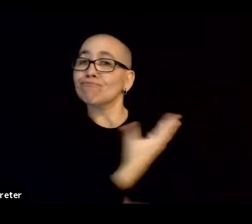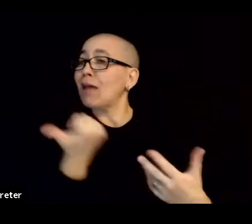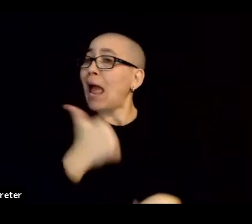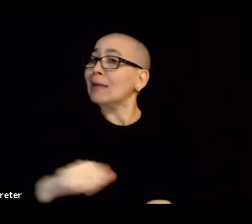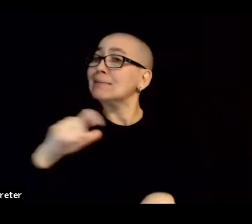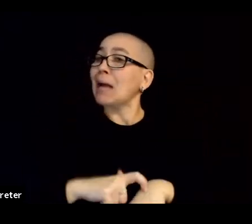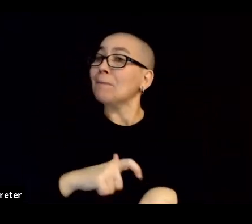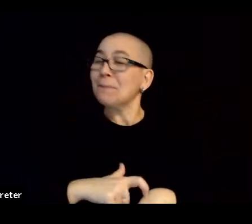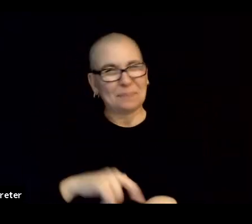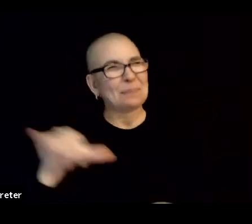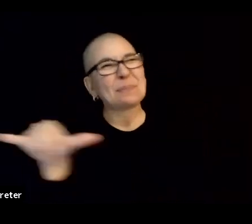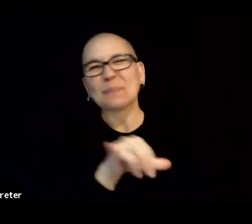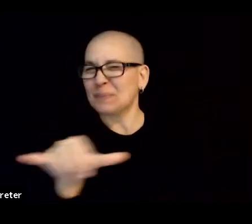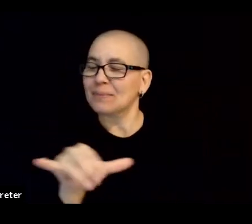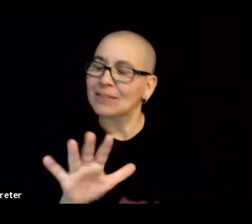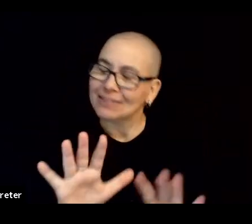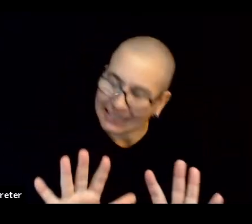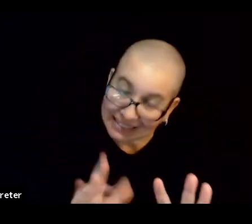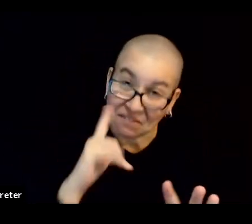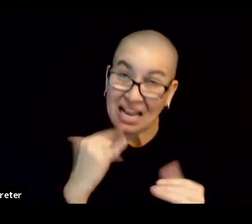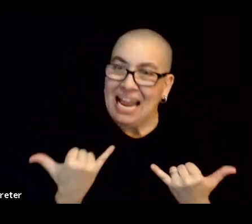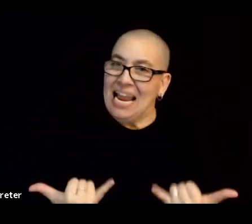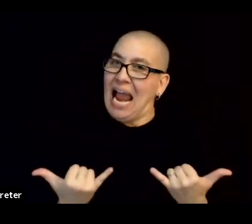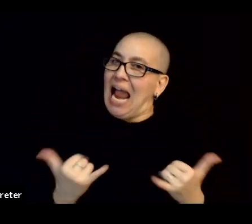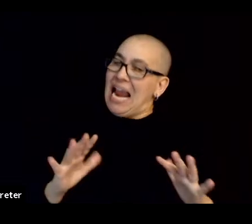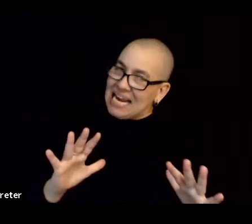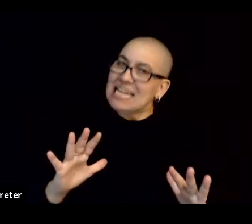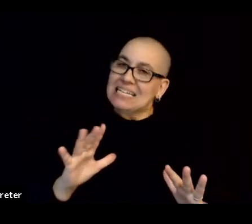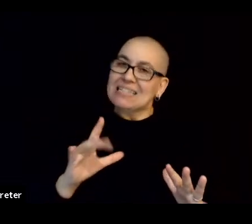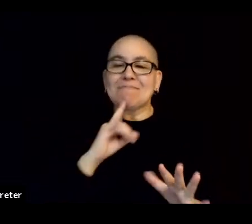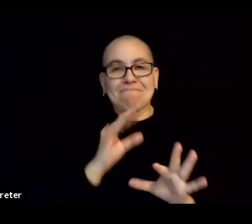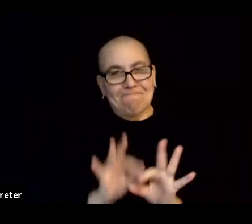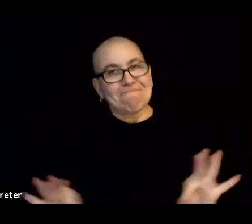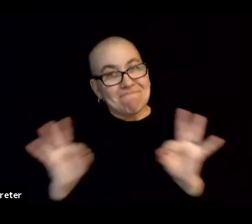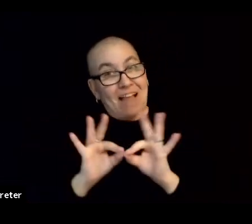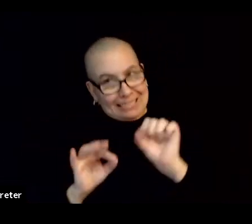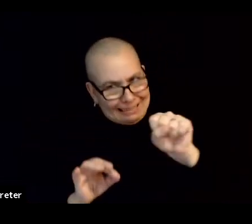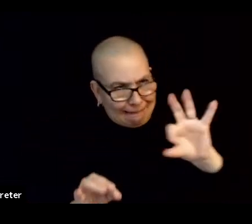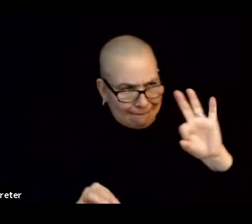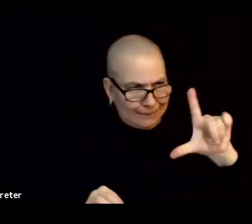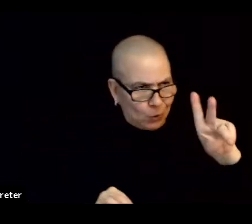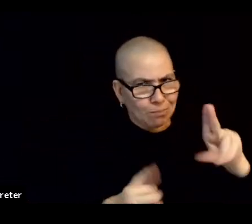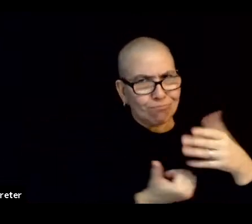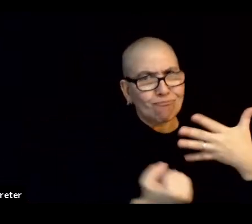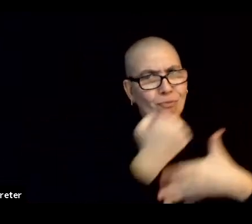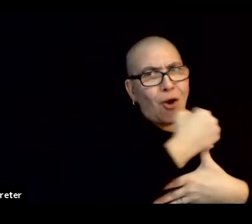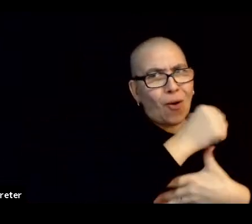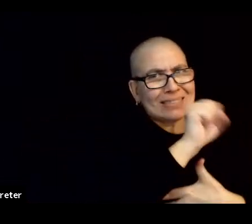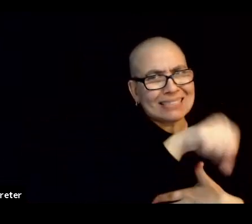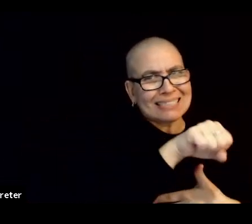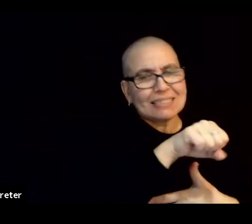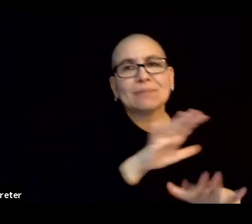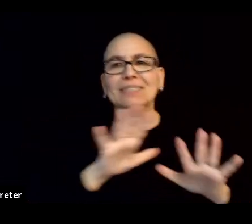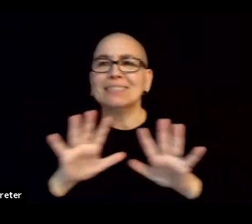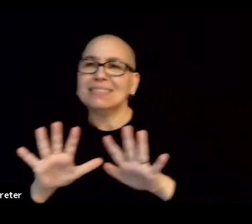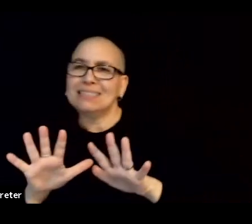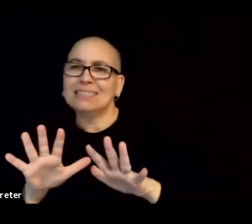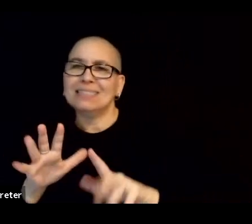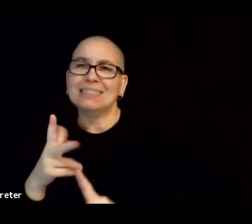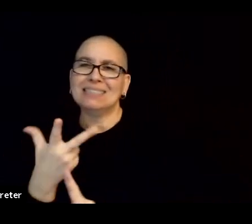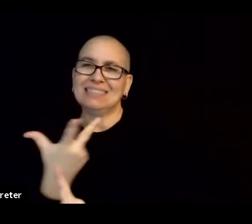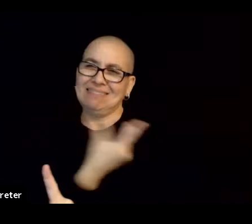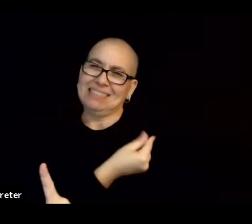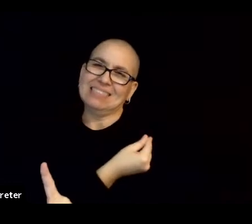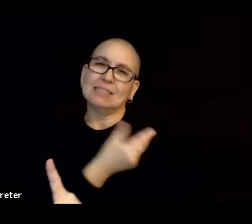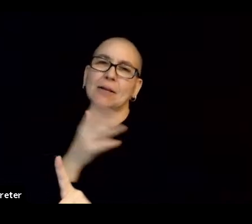too. We will be seeing that kind of community vaccination probably not until the early summer, as the governor